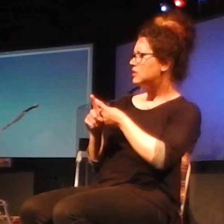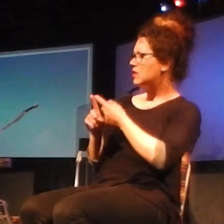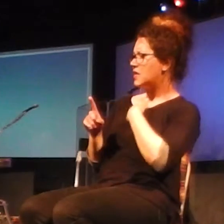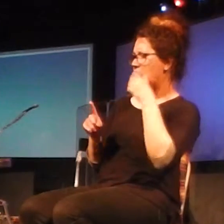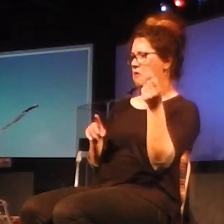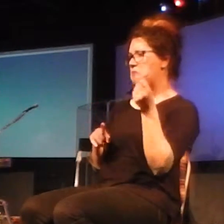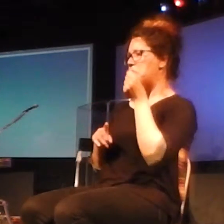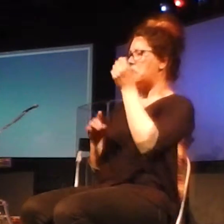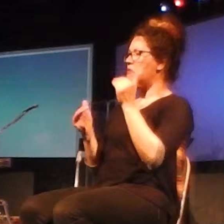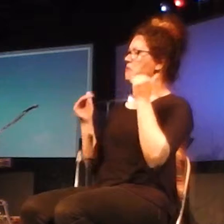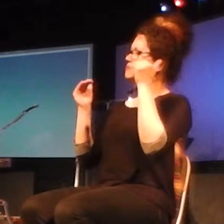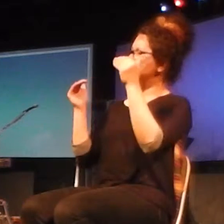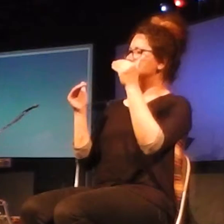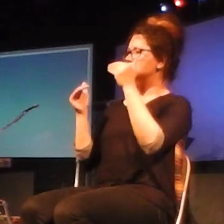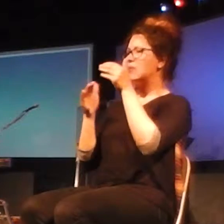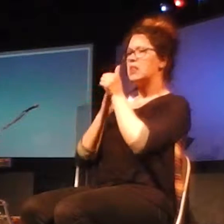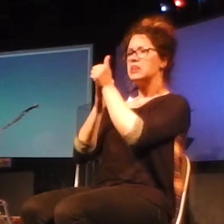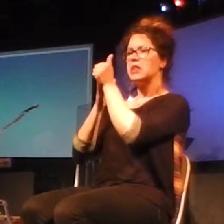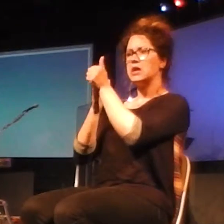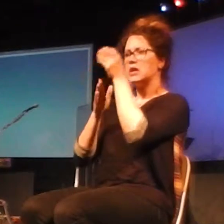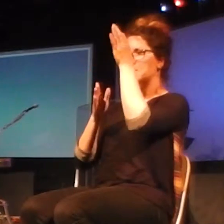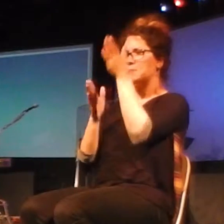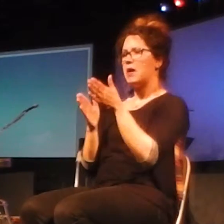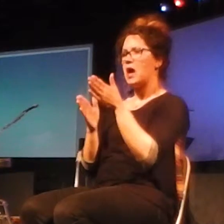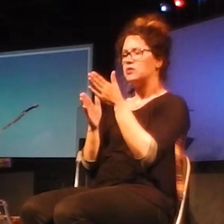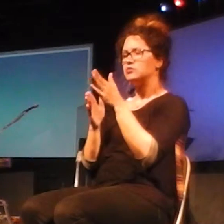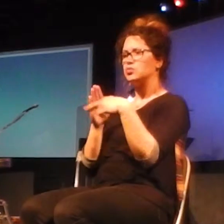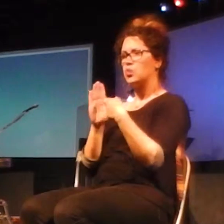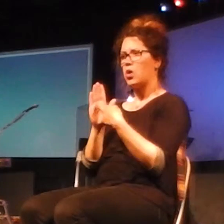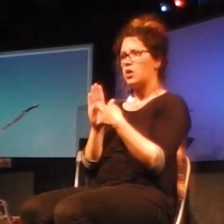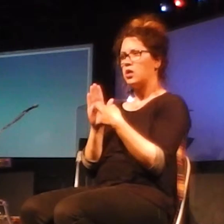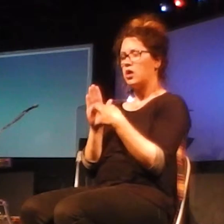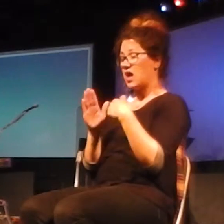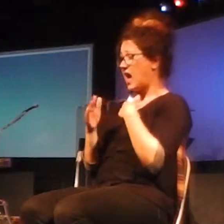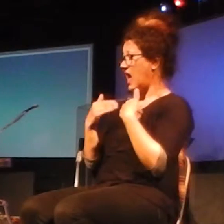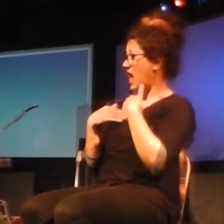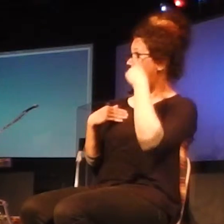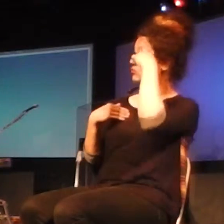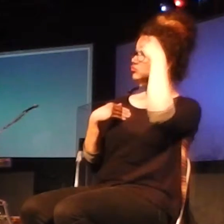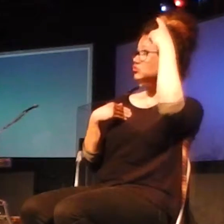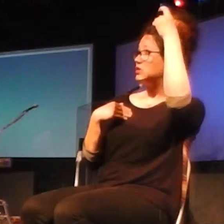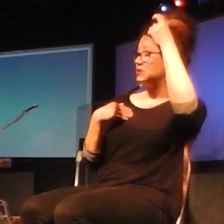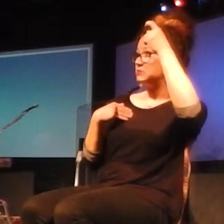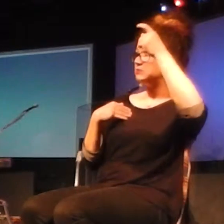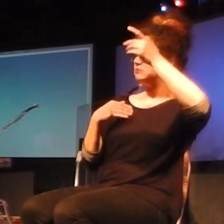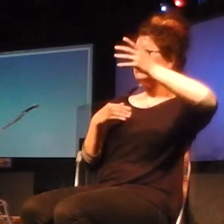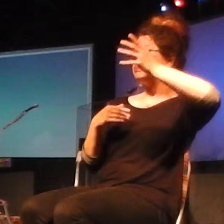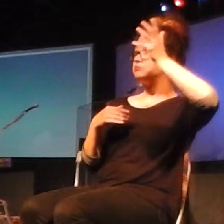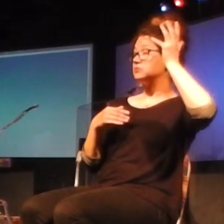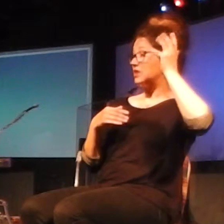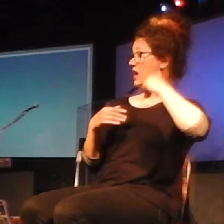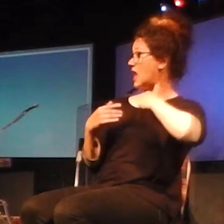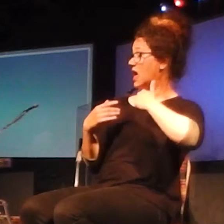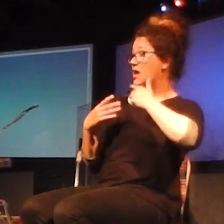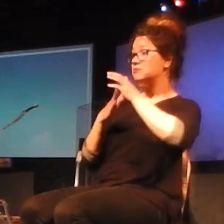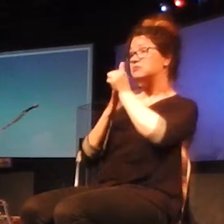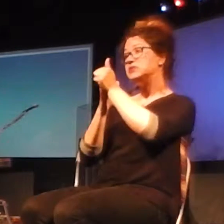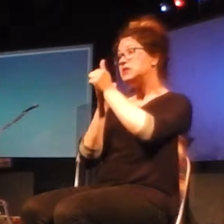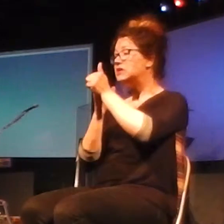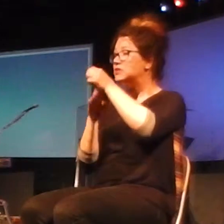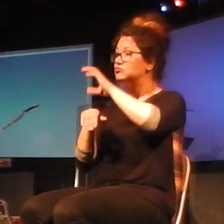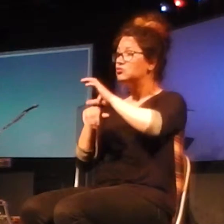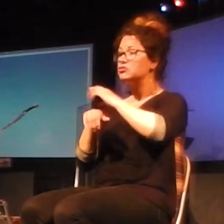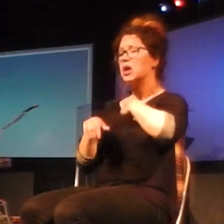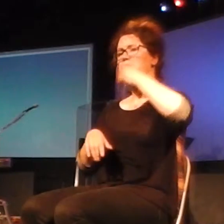at Frontline. He said, I've been having these long before I knew anything about you. He said, I've just been these dreams. I'm leading the church, I'm preaching, I'm